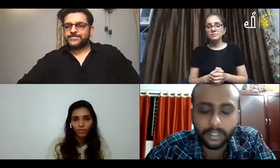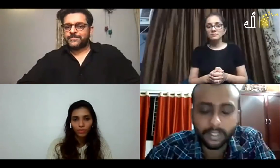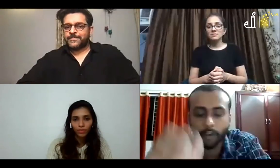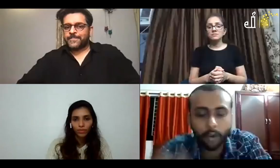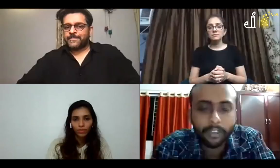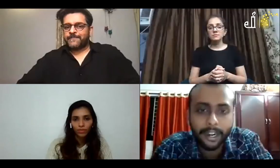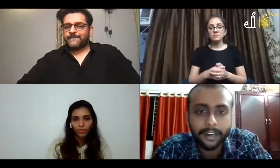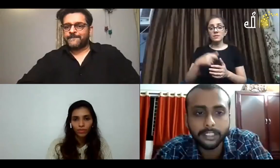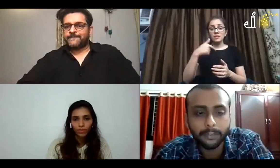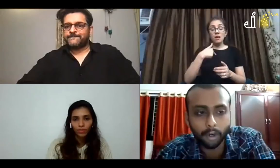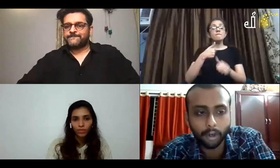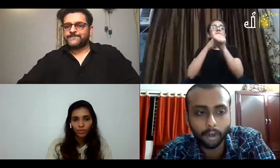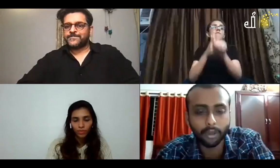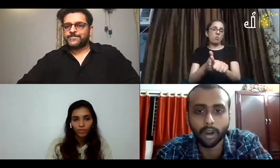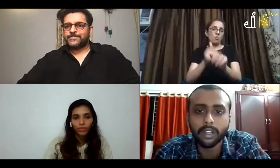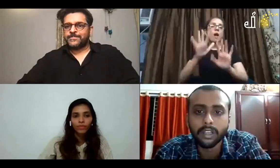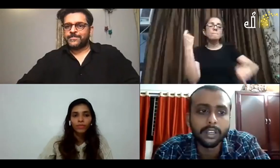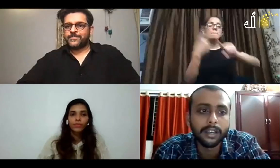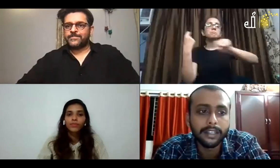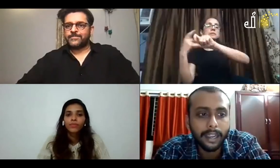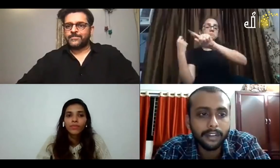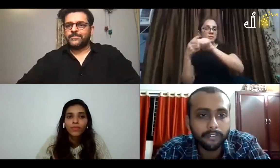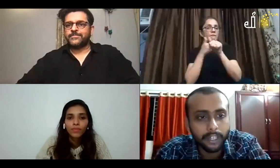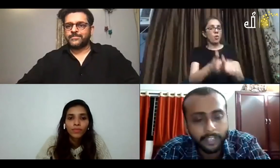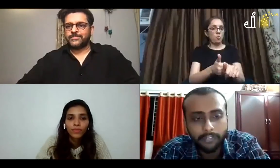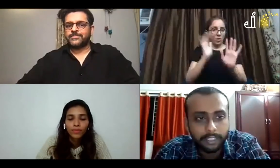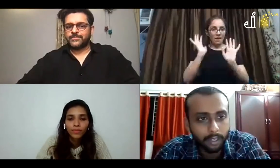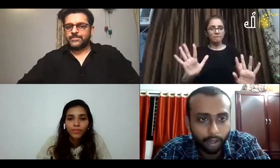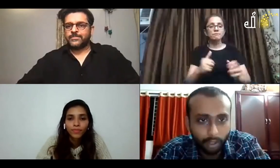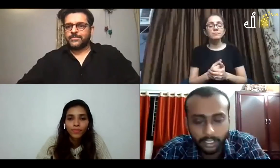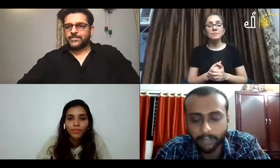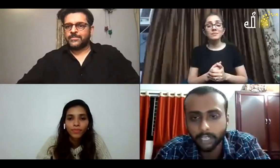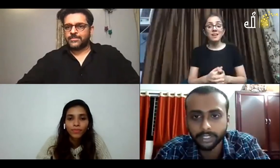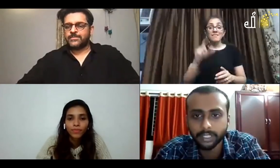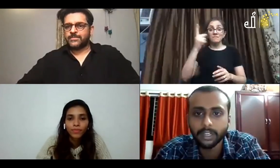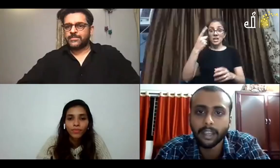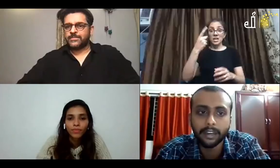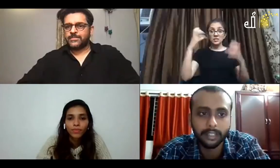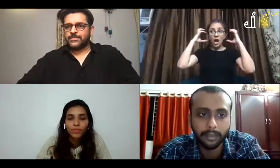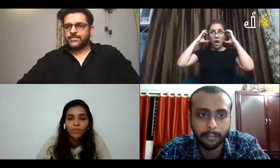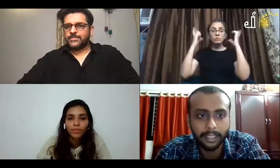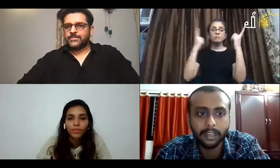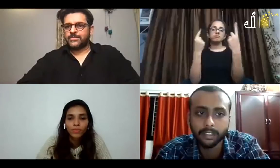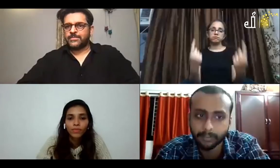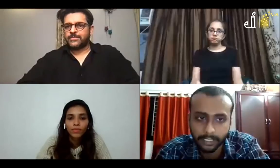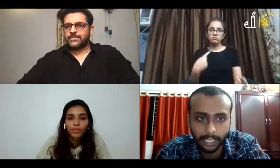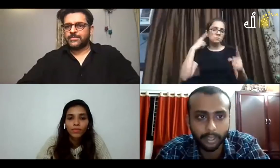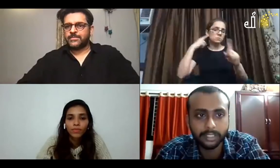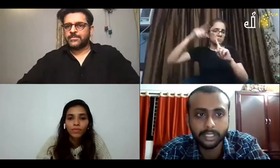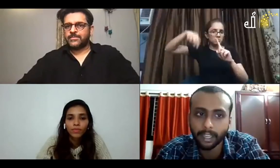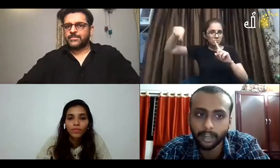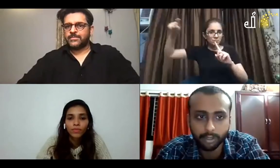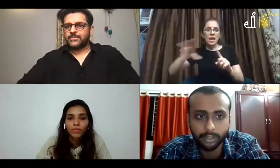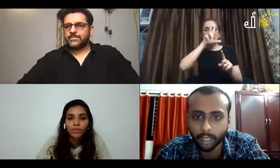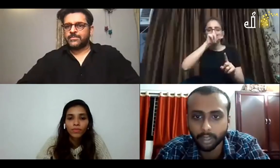So we follow a candidacy protocol. In that, we'll finish an audiological evaluation and medical speech